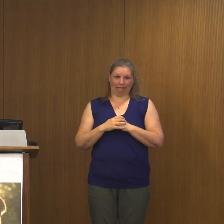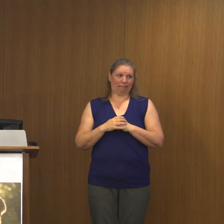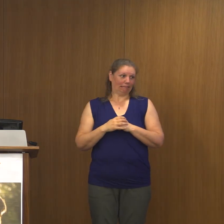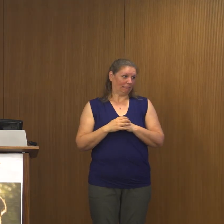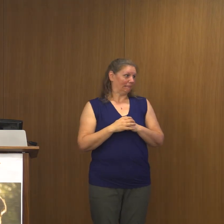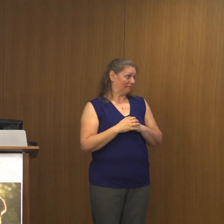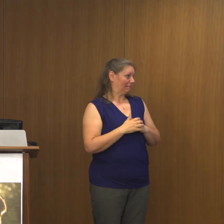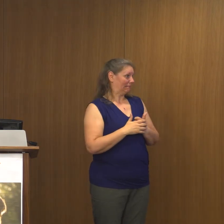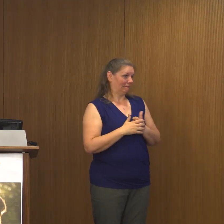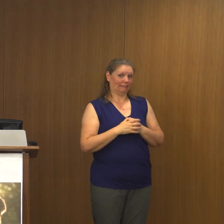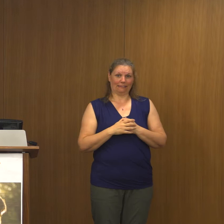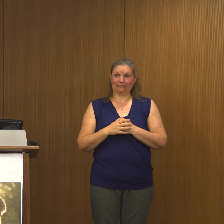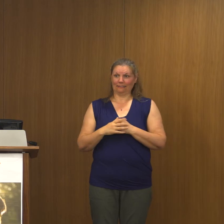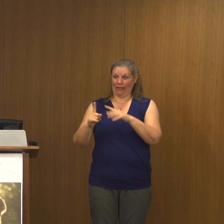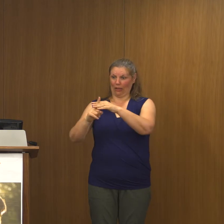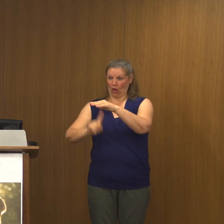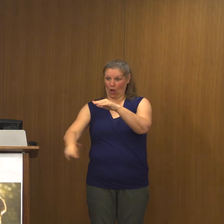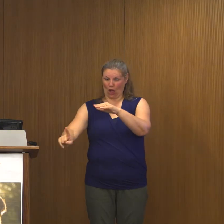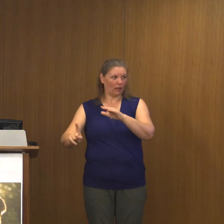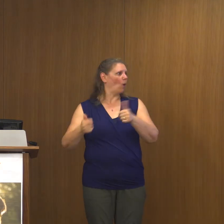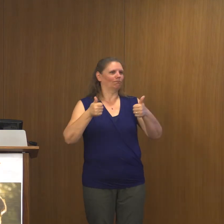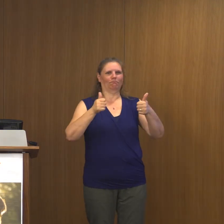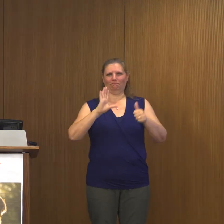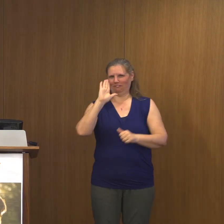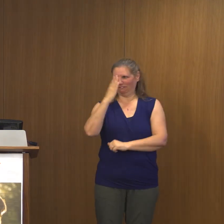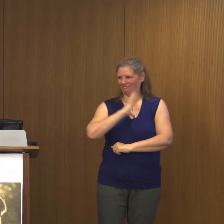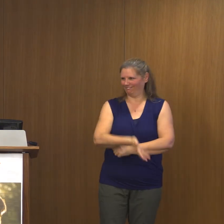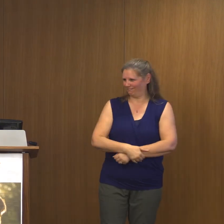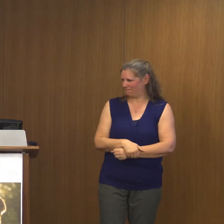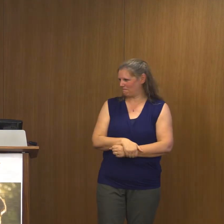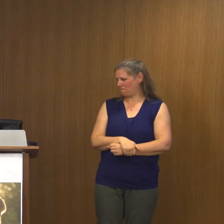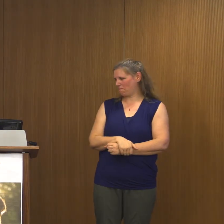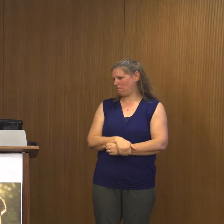What usually goes wrong in this room? Okay, that we're good.